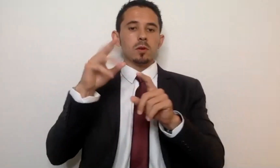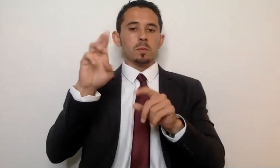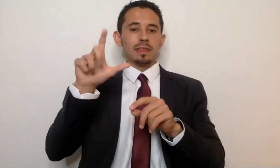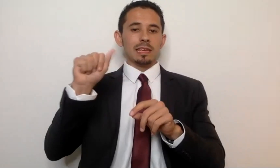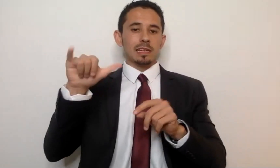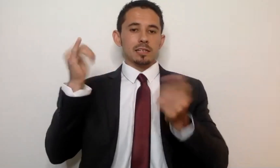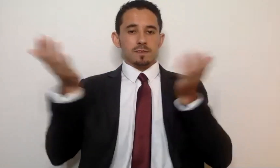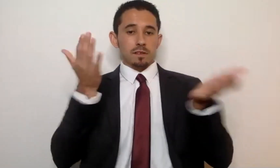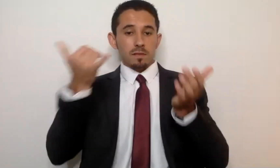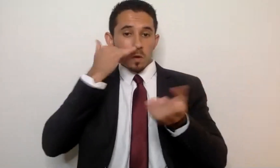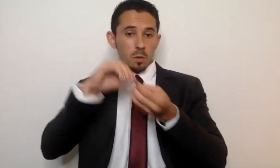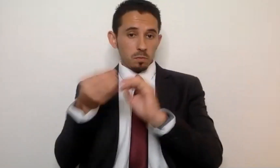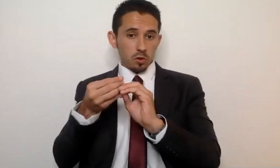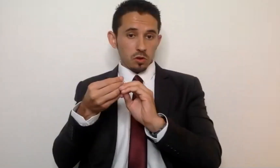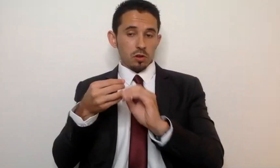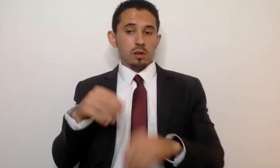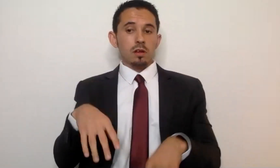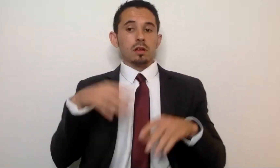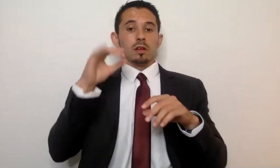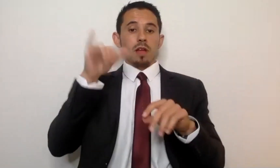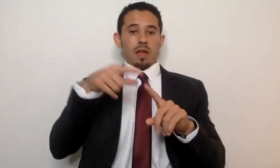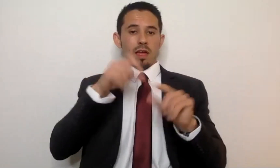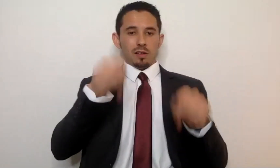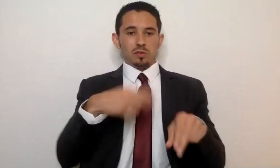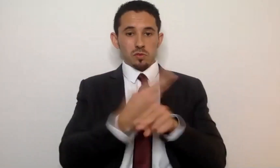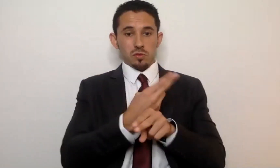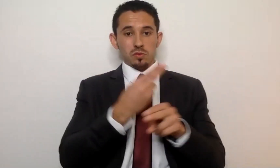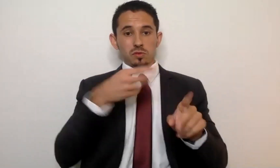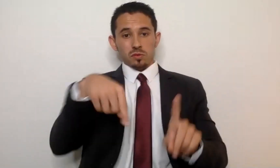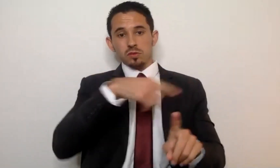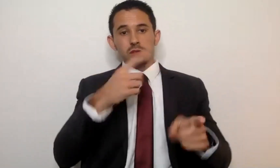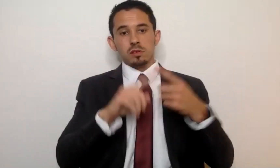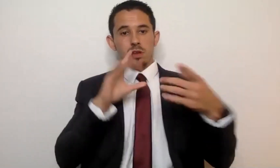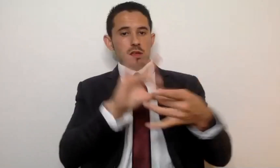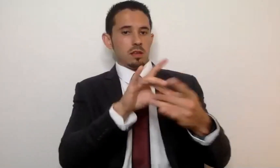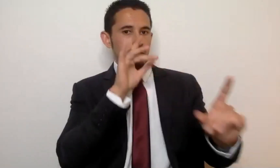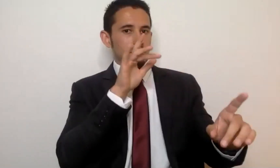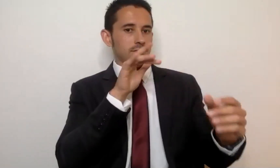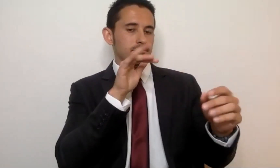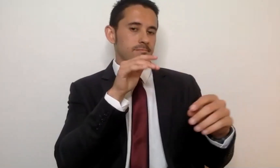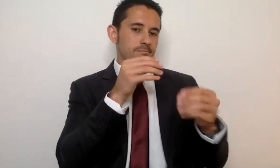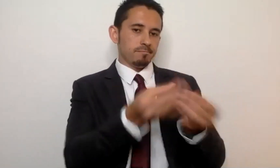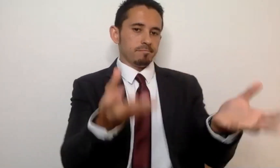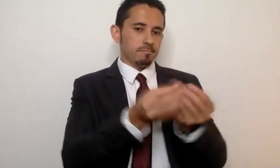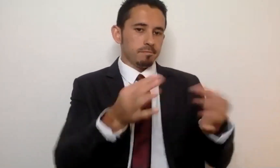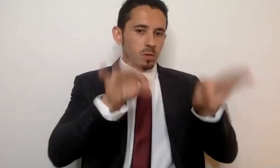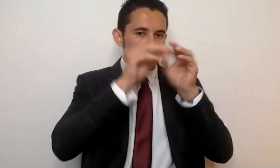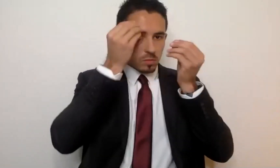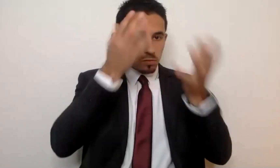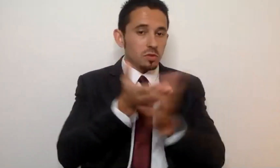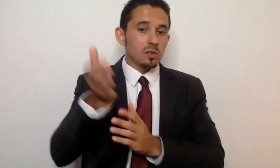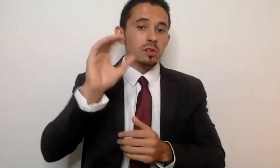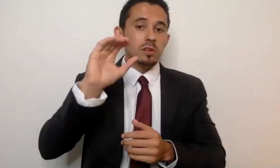Almost all deaf people have a relay service phone number, the video relay service, a video phone. Therefore, we can use